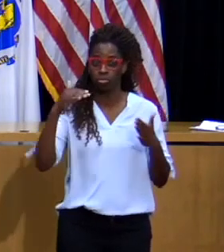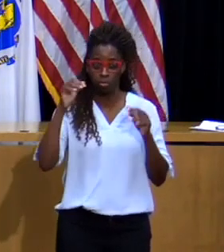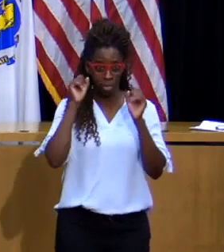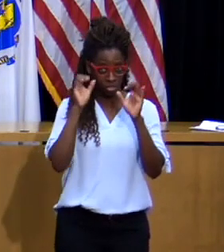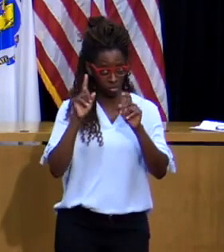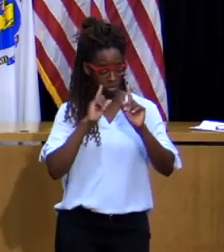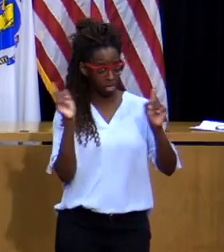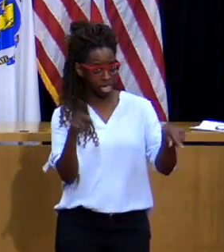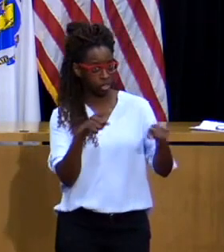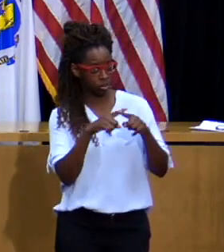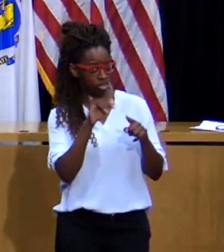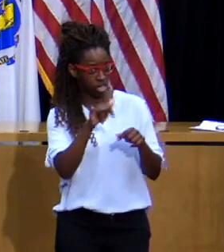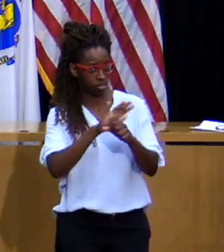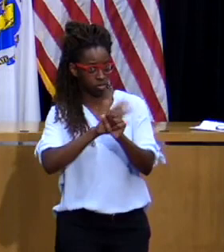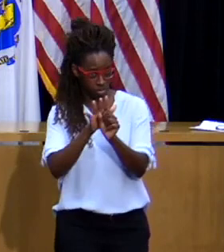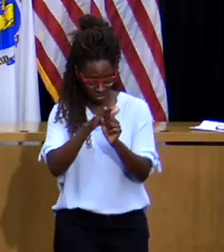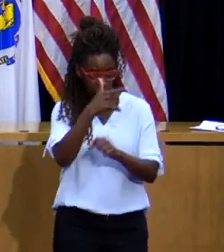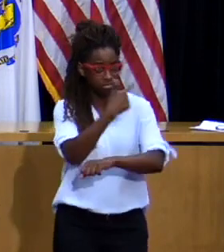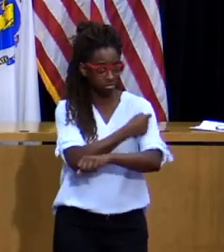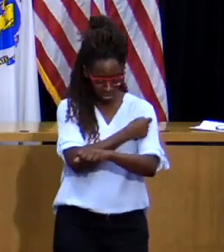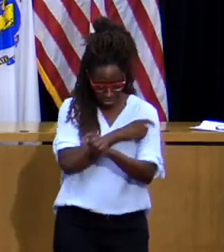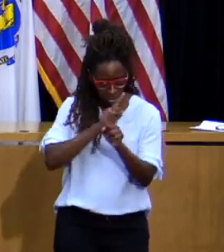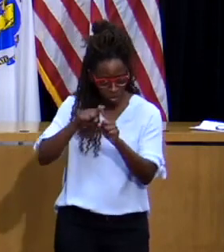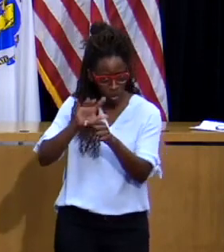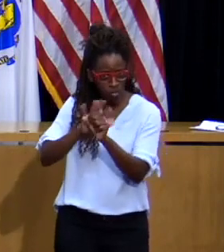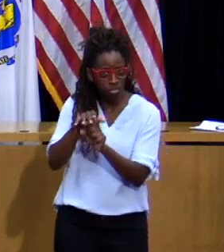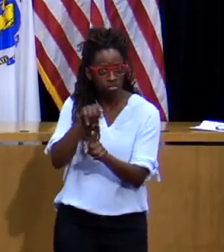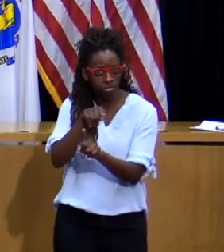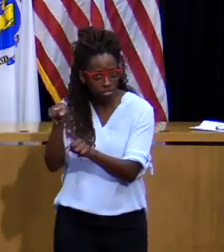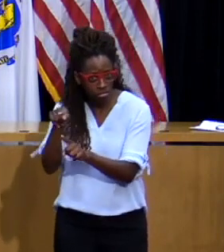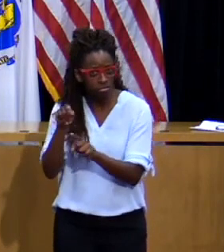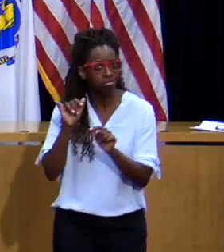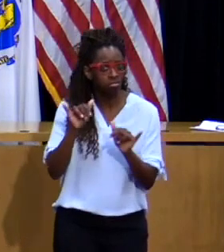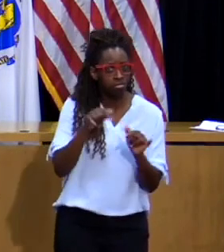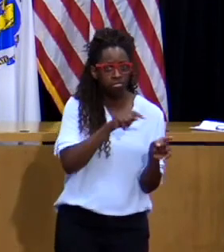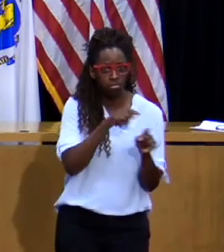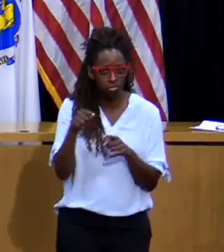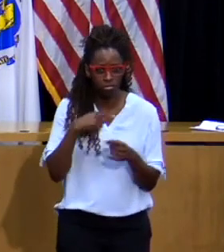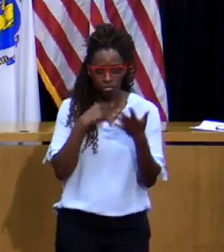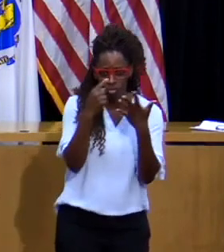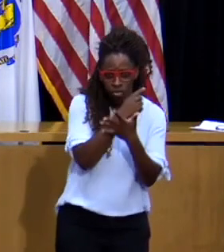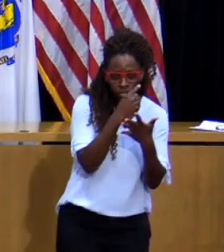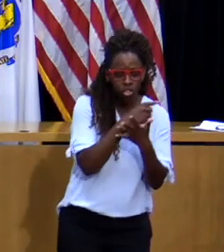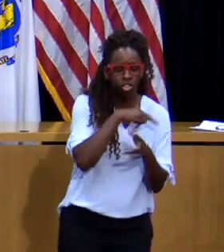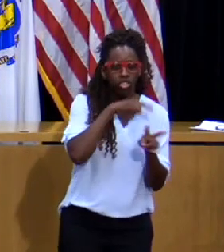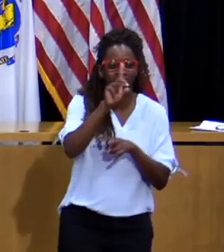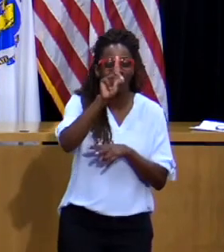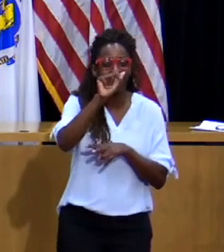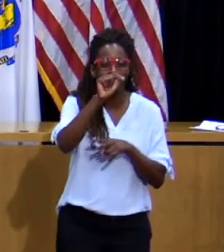including the scrutiny of all data of clinical trials, of therapeutic interventions,